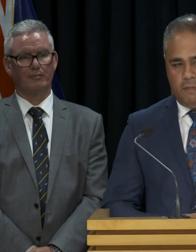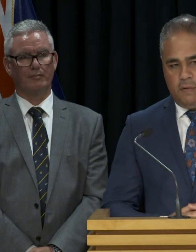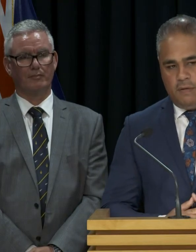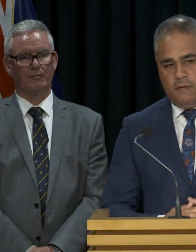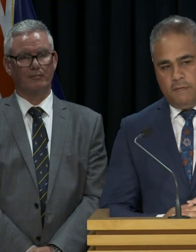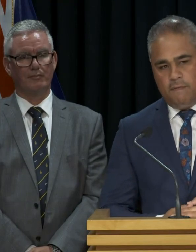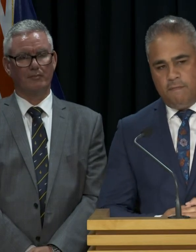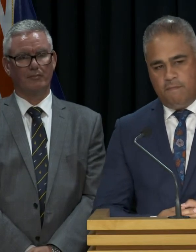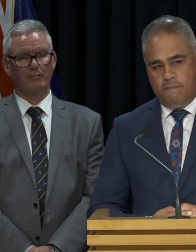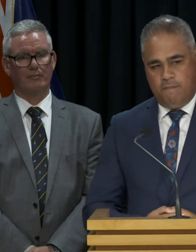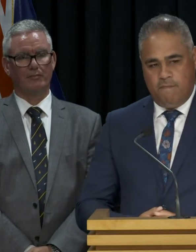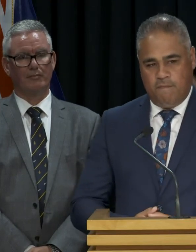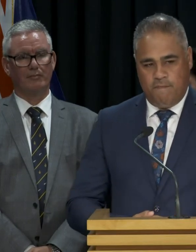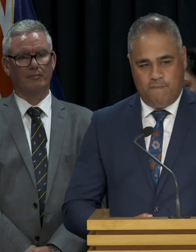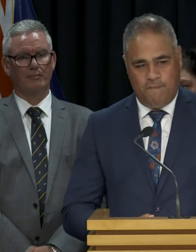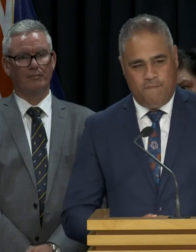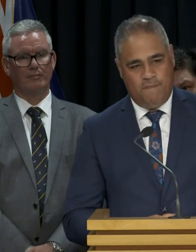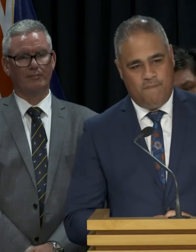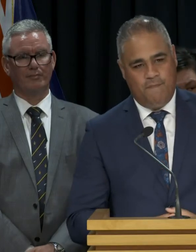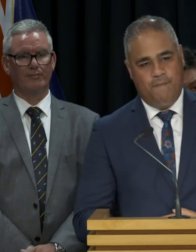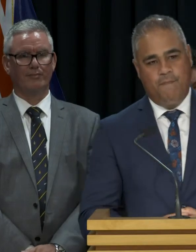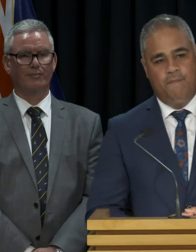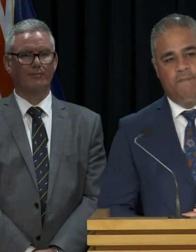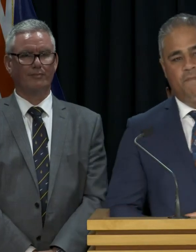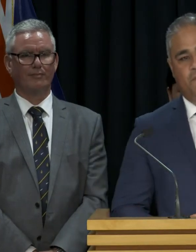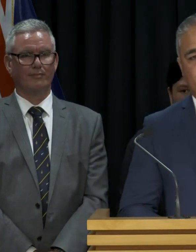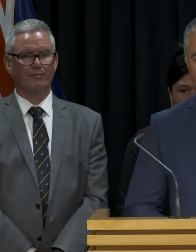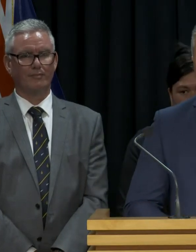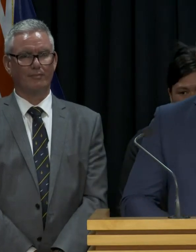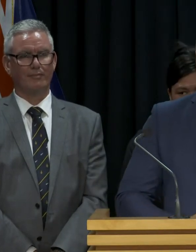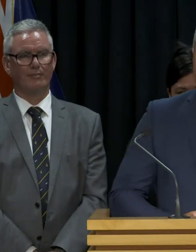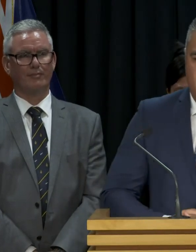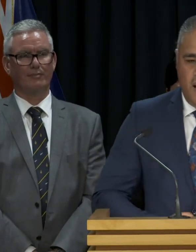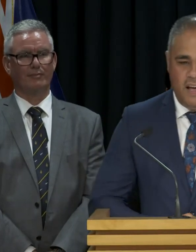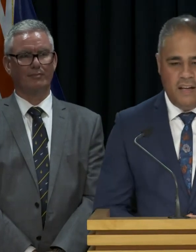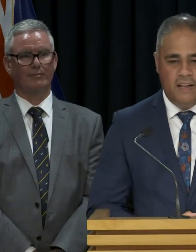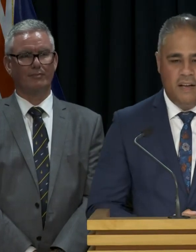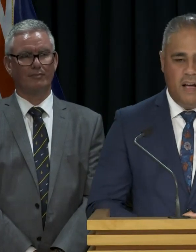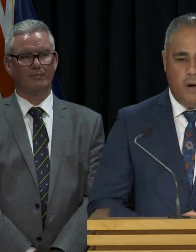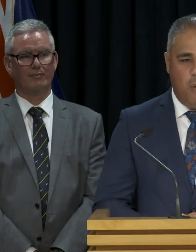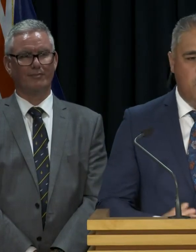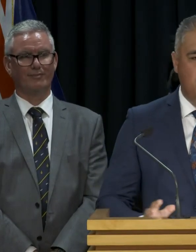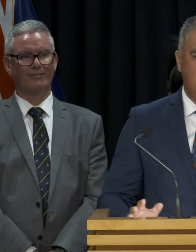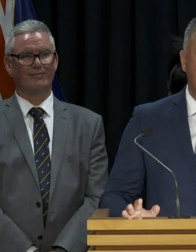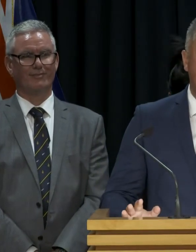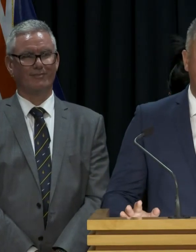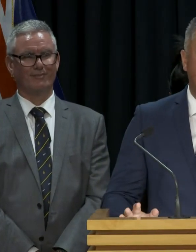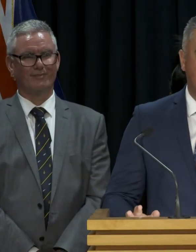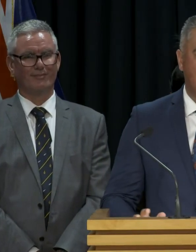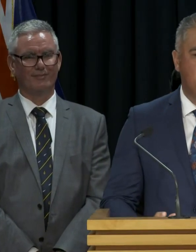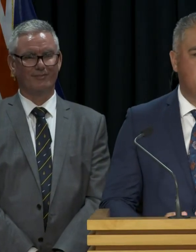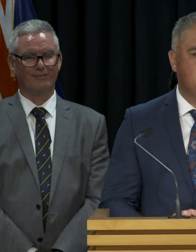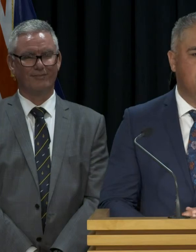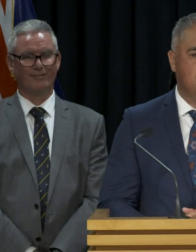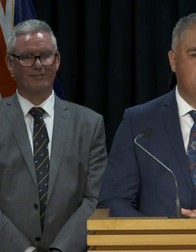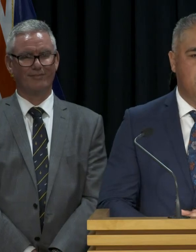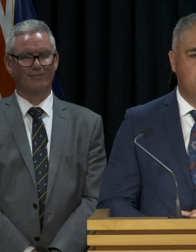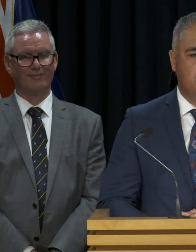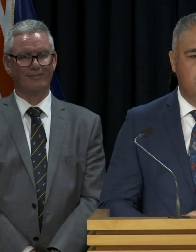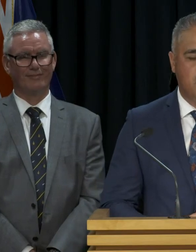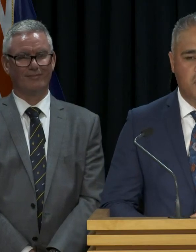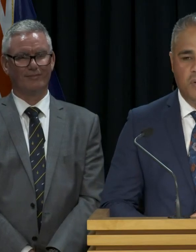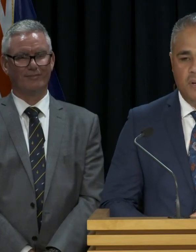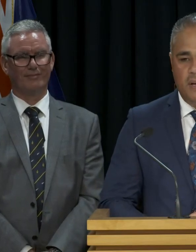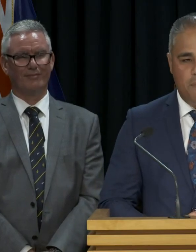tātou. Tungia he ope pēna, he ope hau pēna? Ka wai hona atu mā tātou e whiriwhiri, me